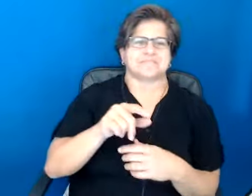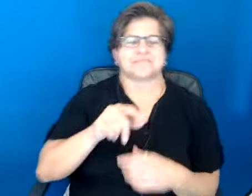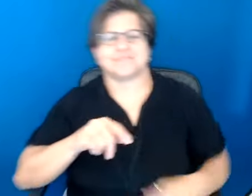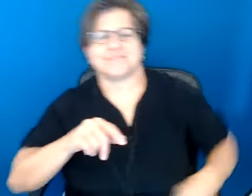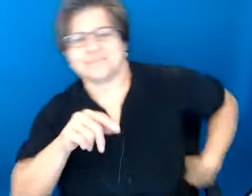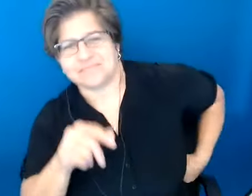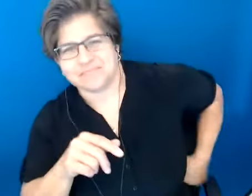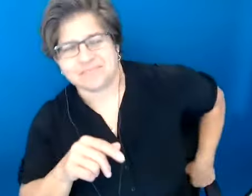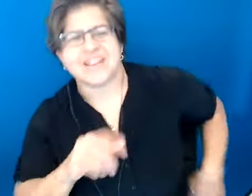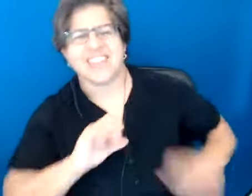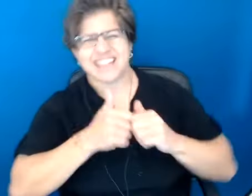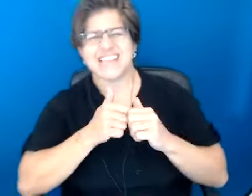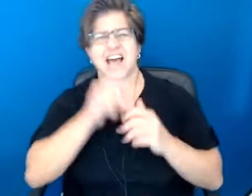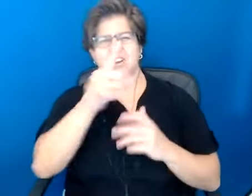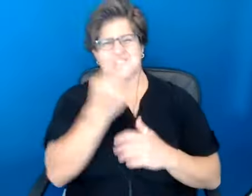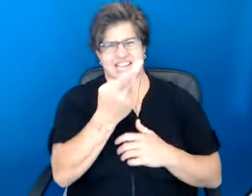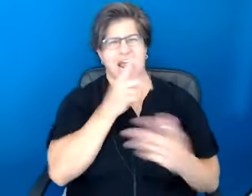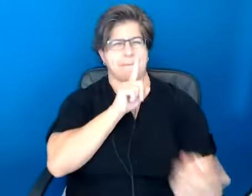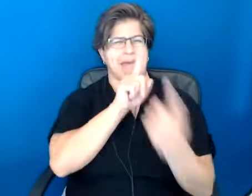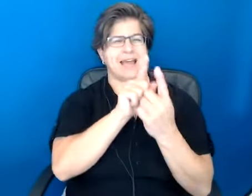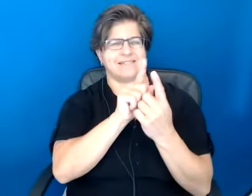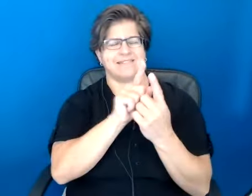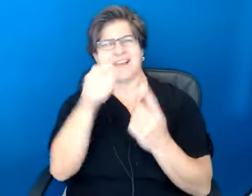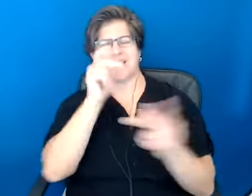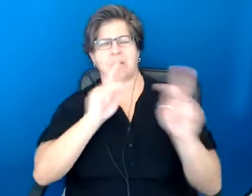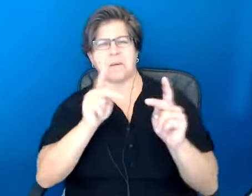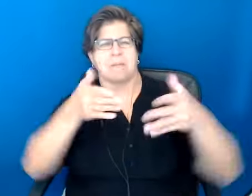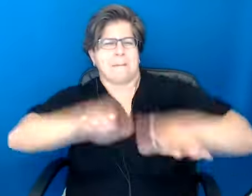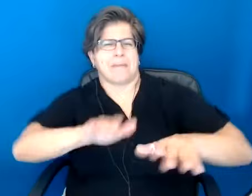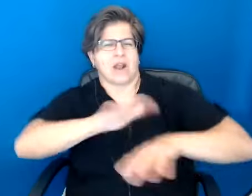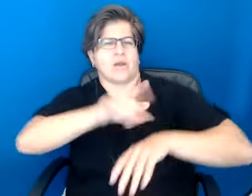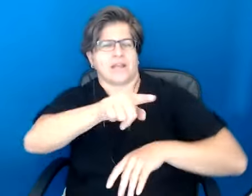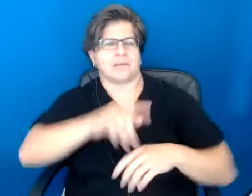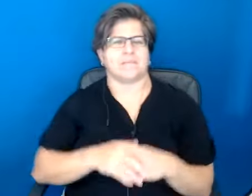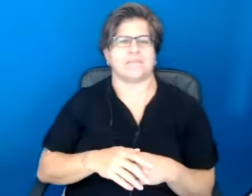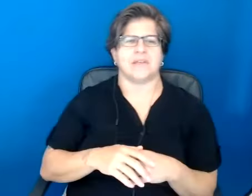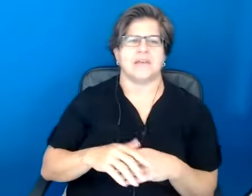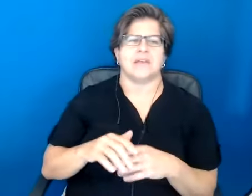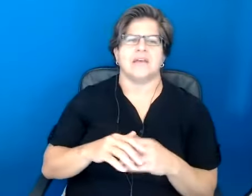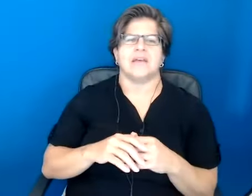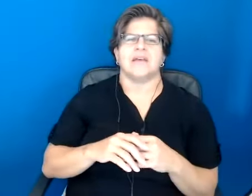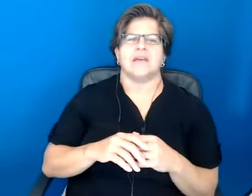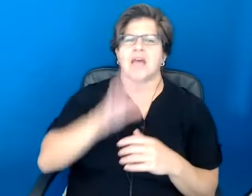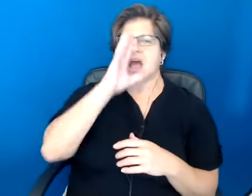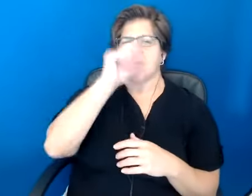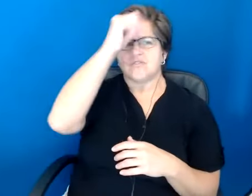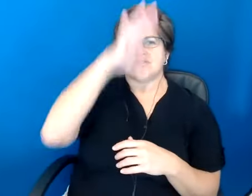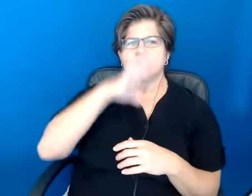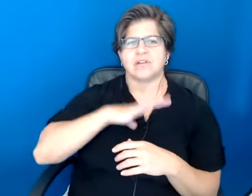heartthrob. Now, I had to learn in Al-Anon that money was my power. So I said, oh, wow, I'll get a date with him. So that's how we